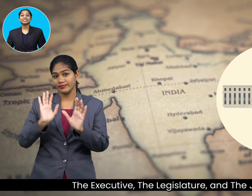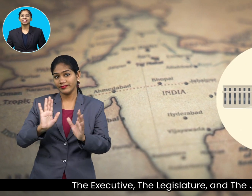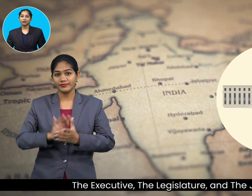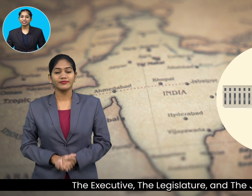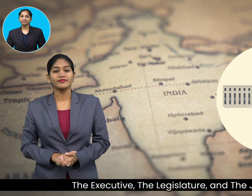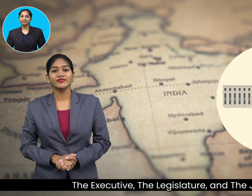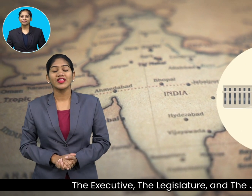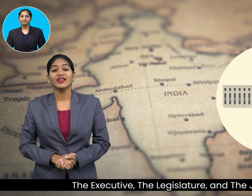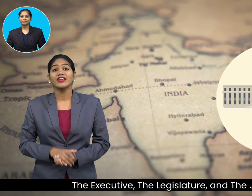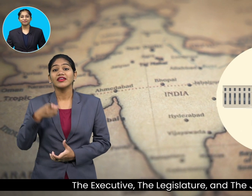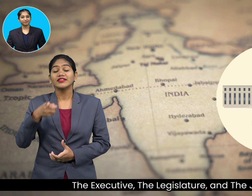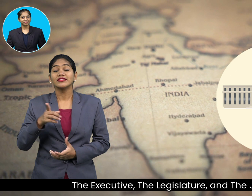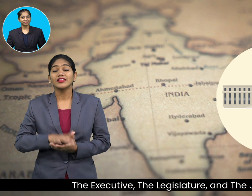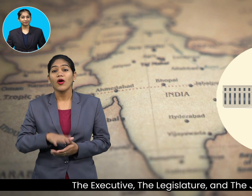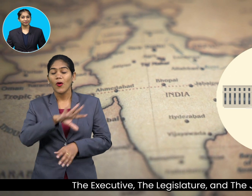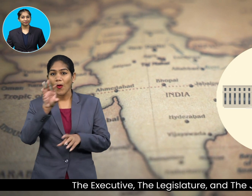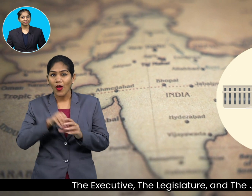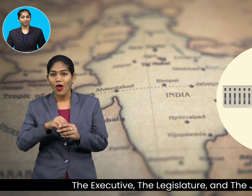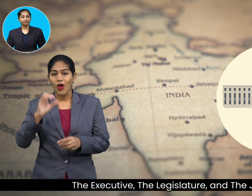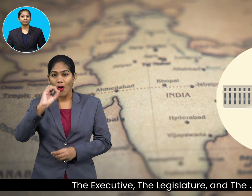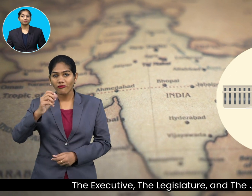the executive,